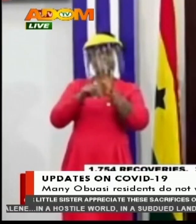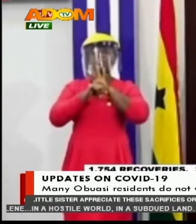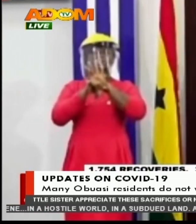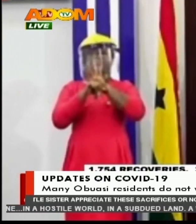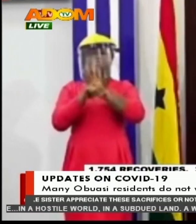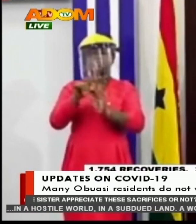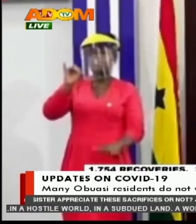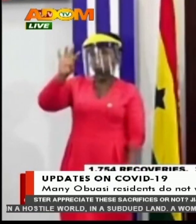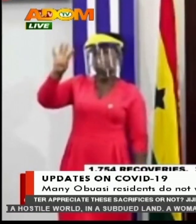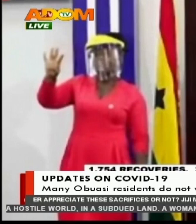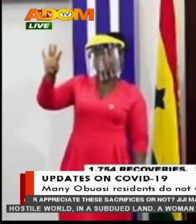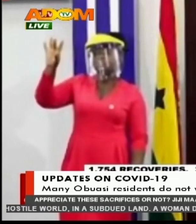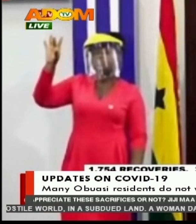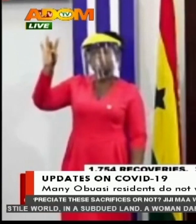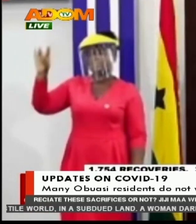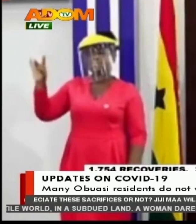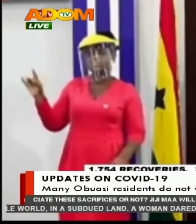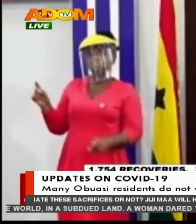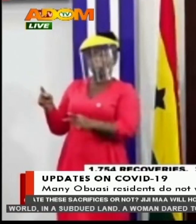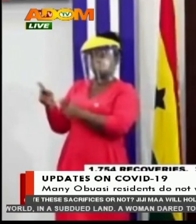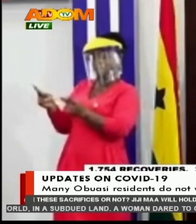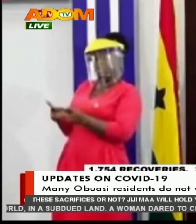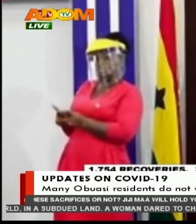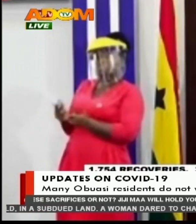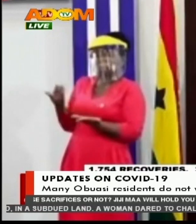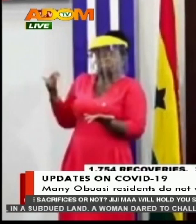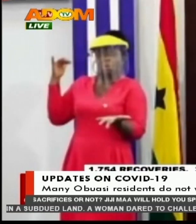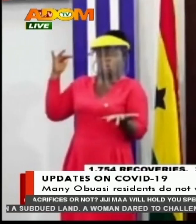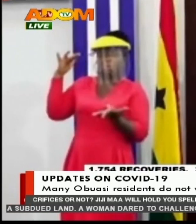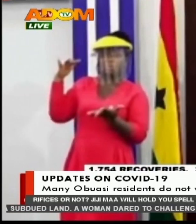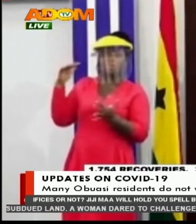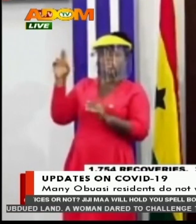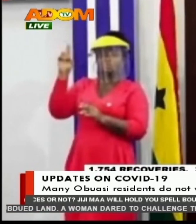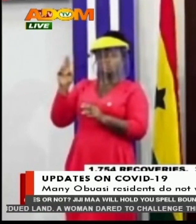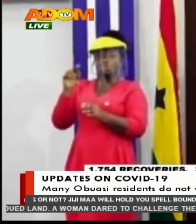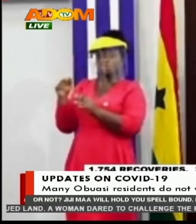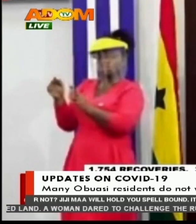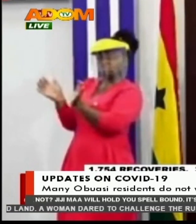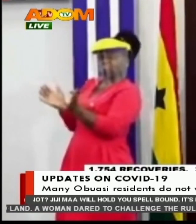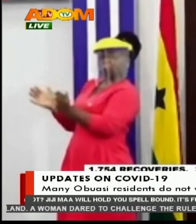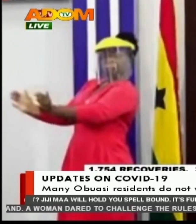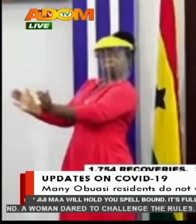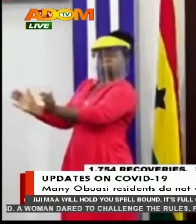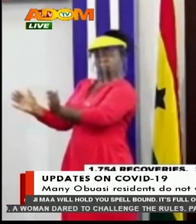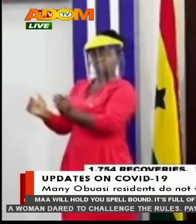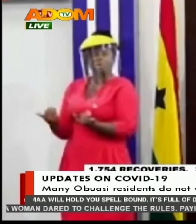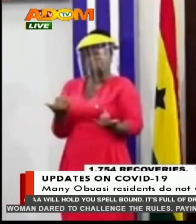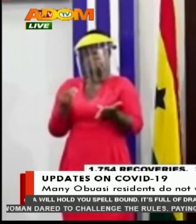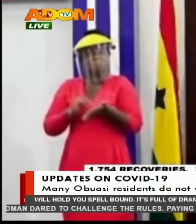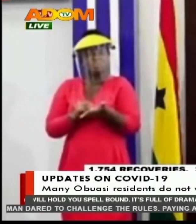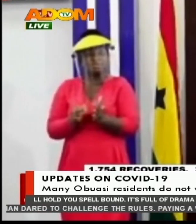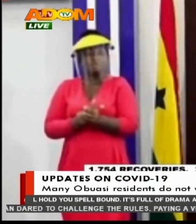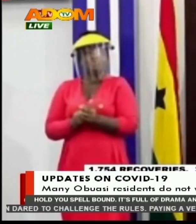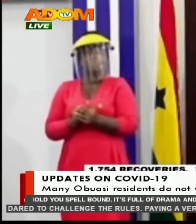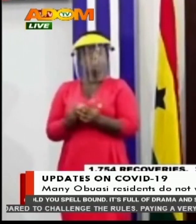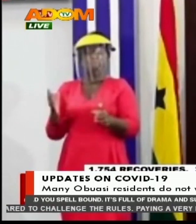that through DG and Minister, they have gotten a facility in Kumasi,